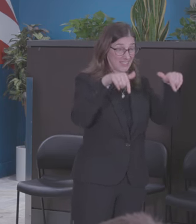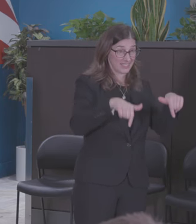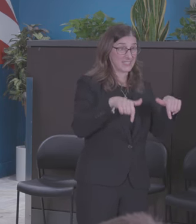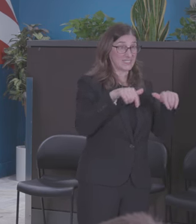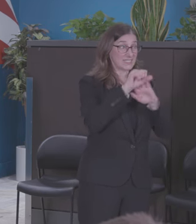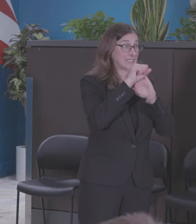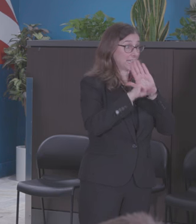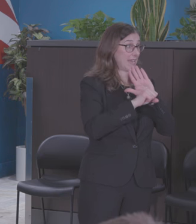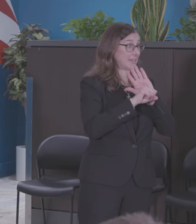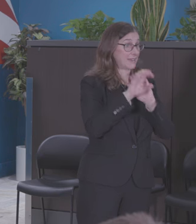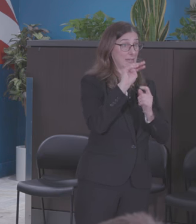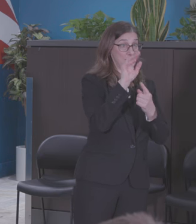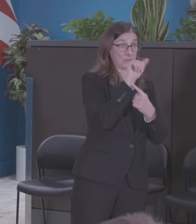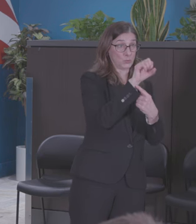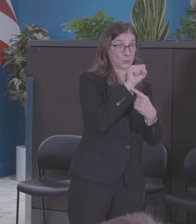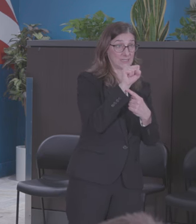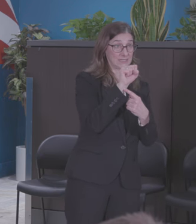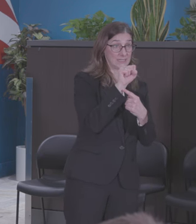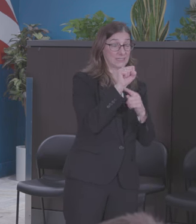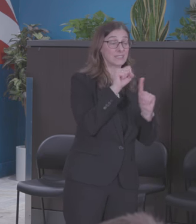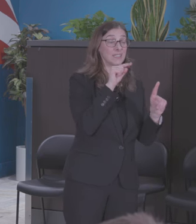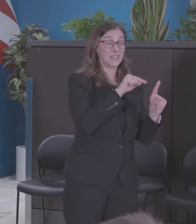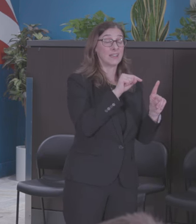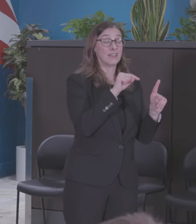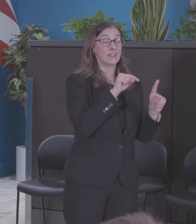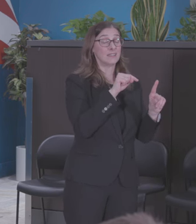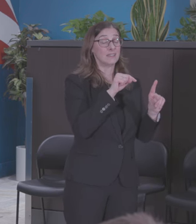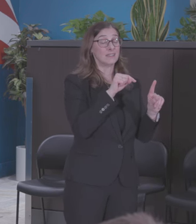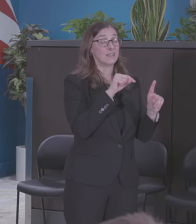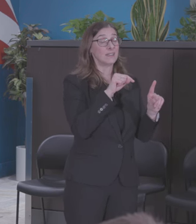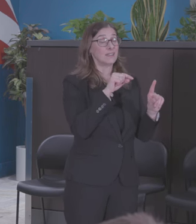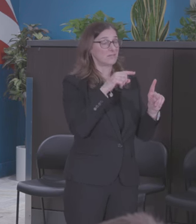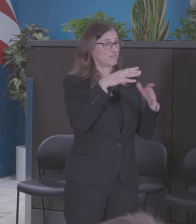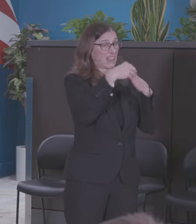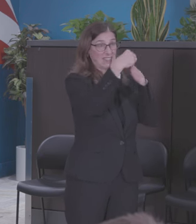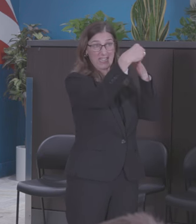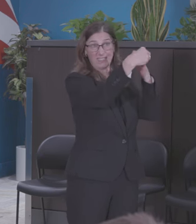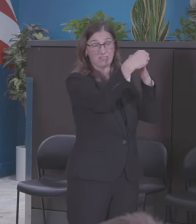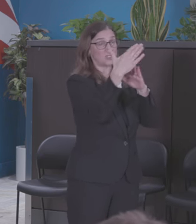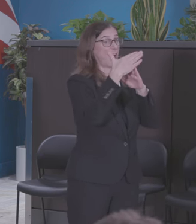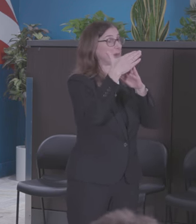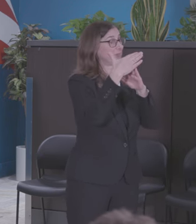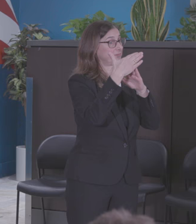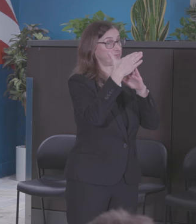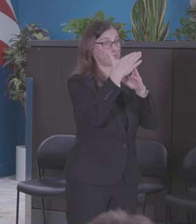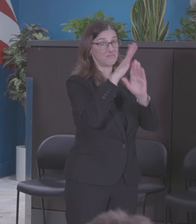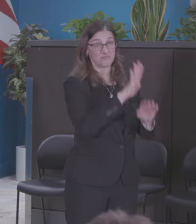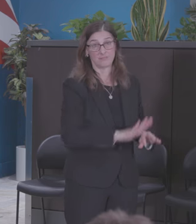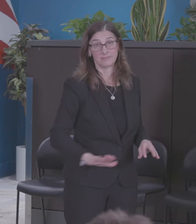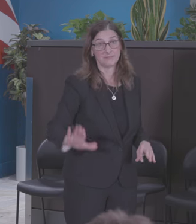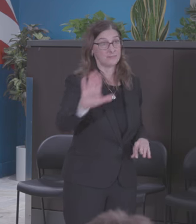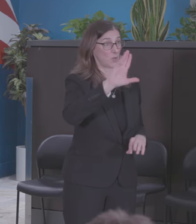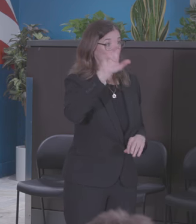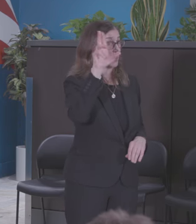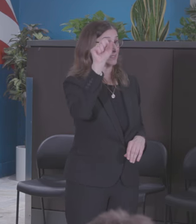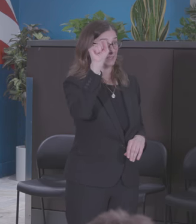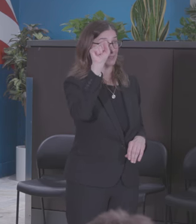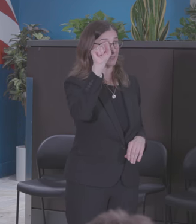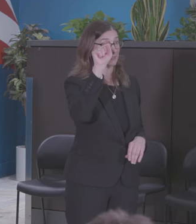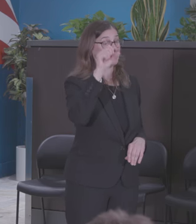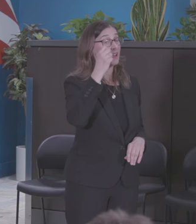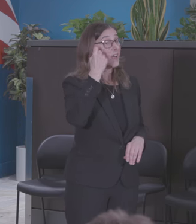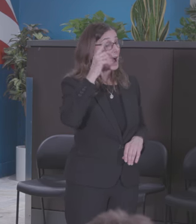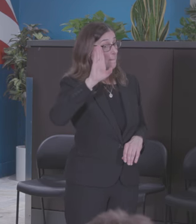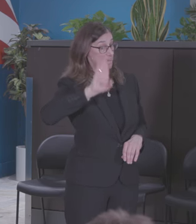then Secretary Nee, that Massachusetts leads the nation and the city of